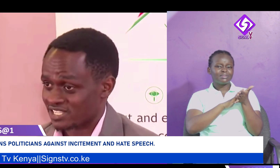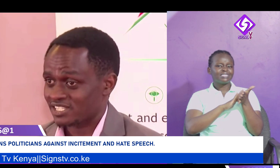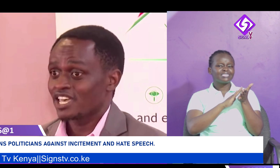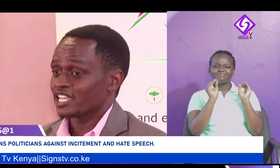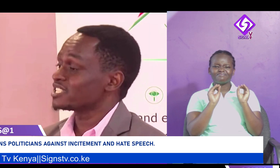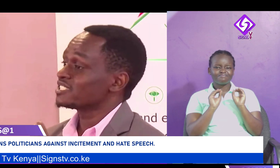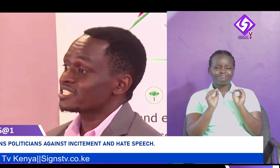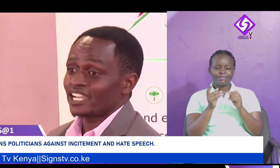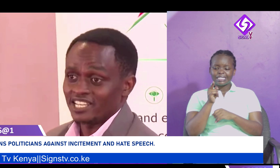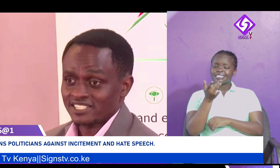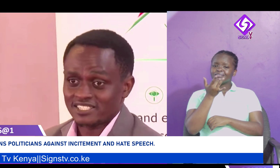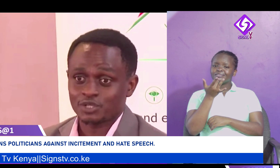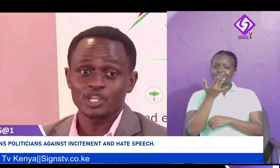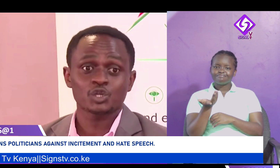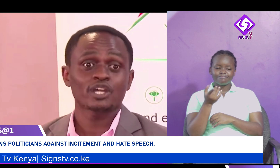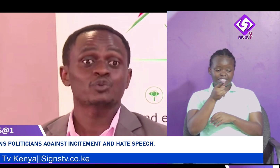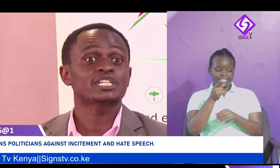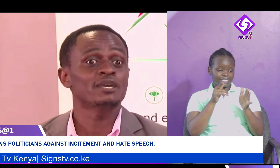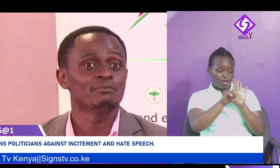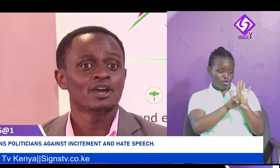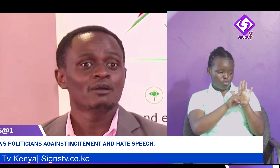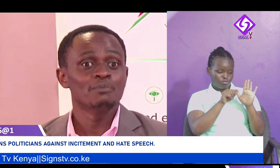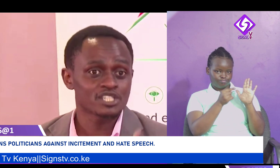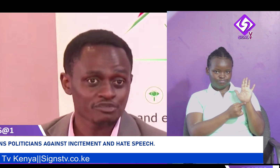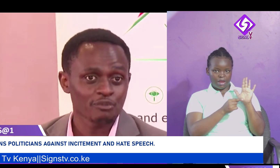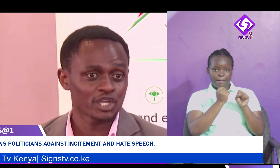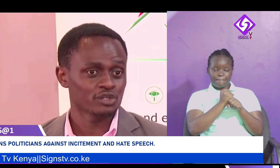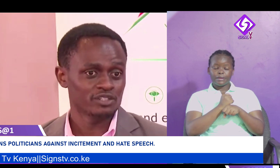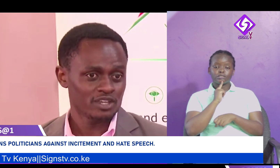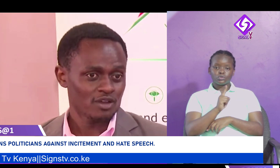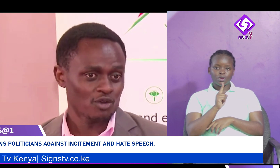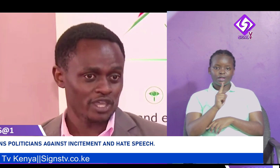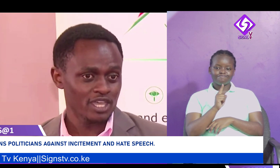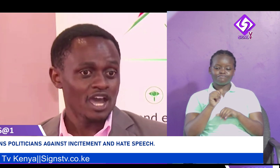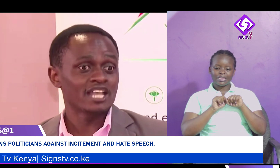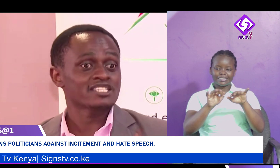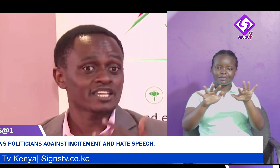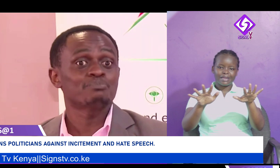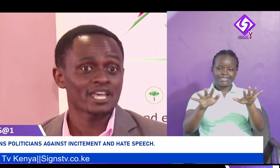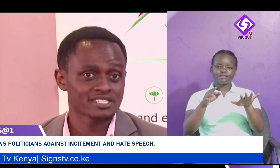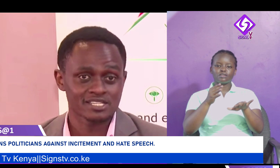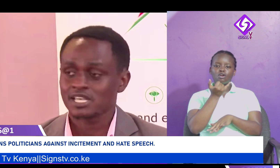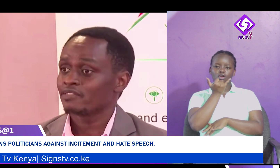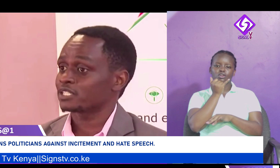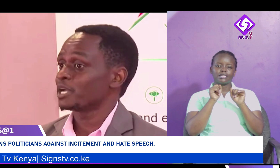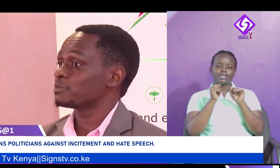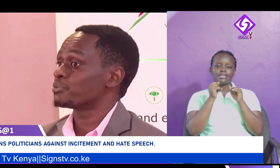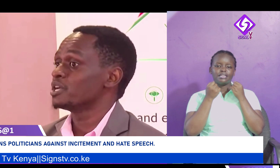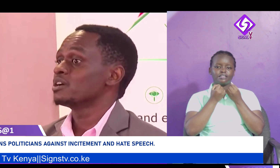biasness, it is these guidelines that will ensure that we tame misinformation, okay? And such biasness that might bring